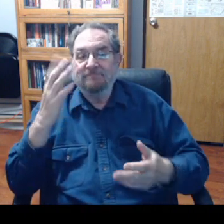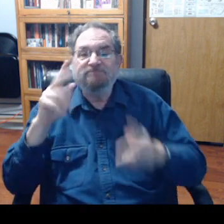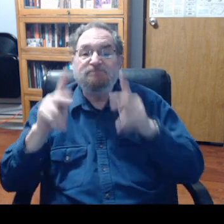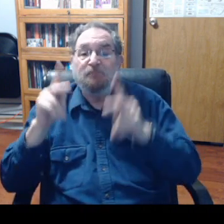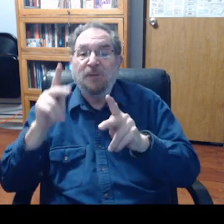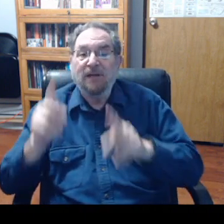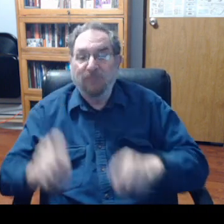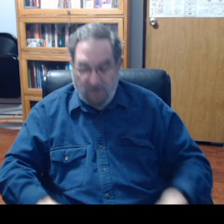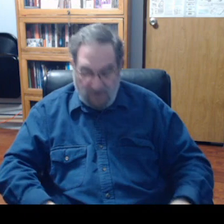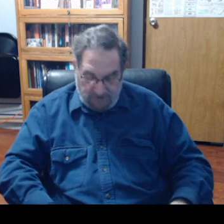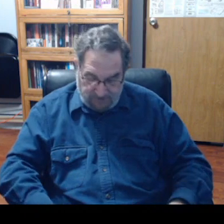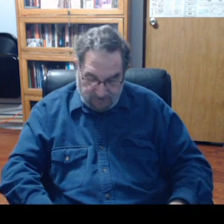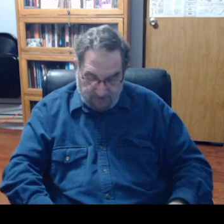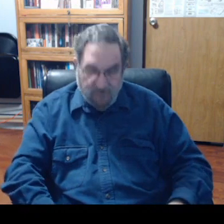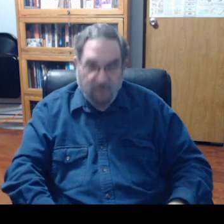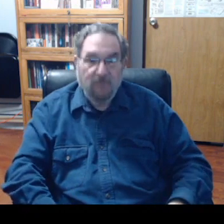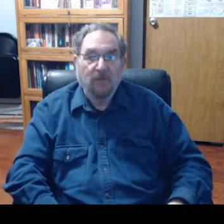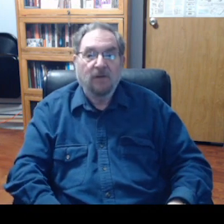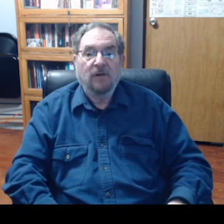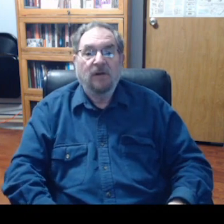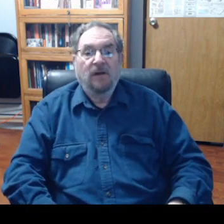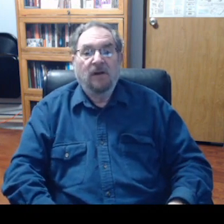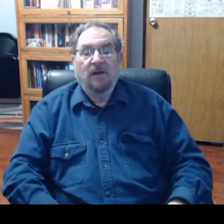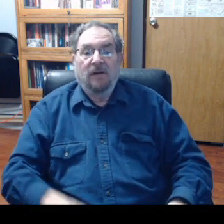humankind, people.